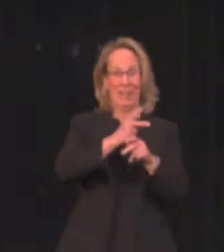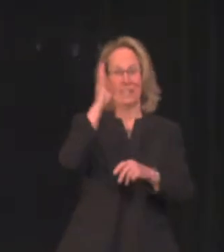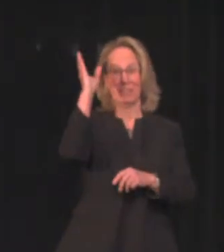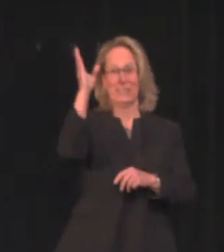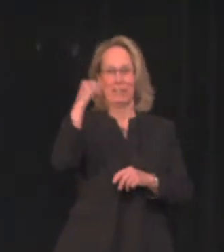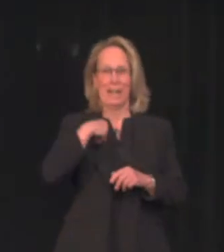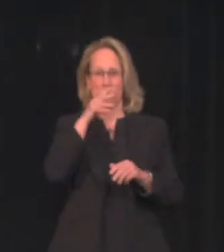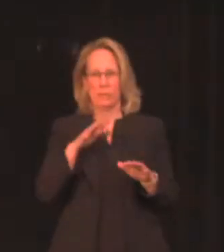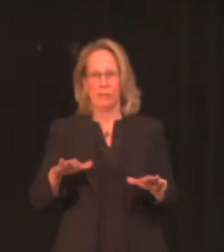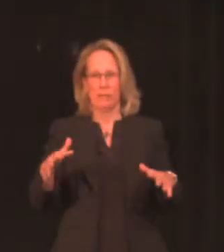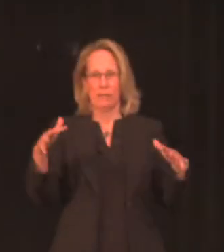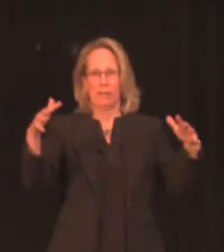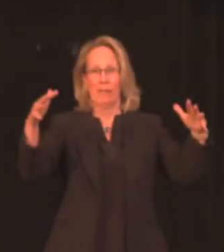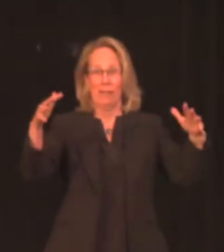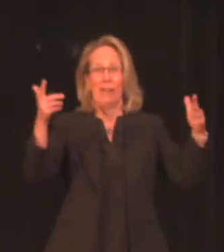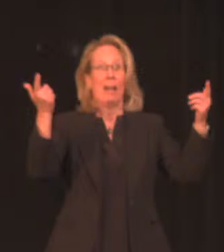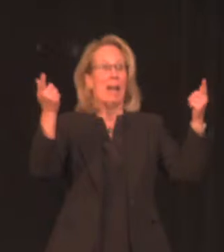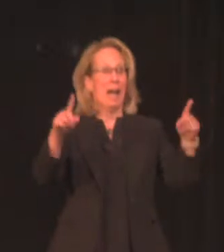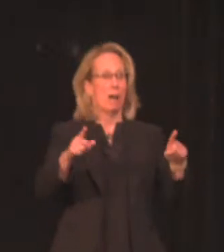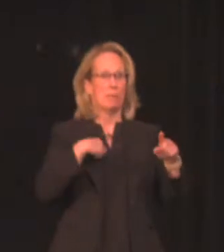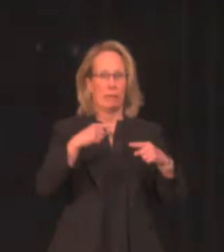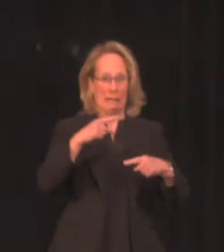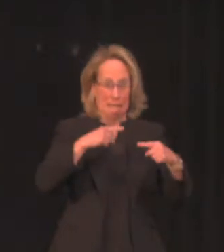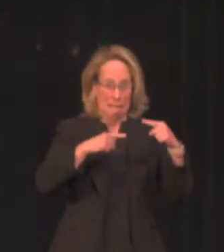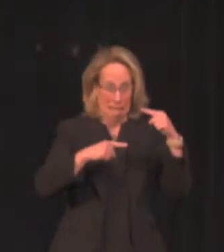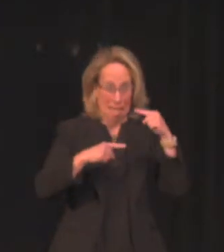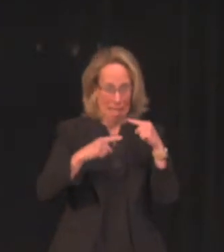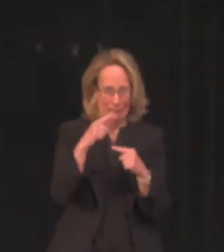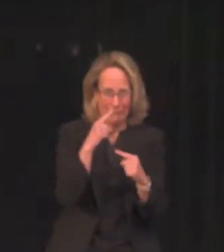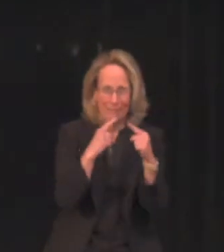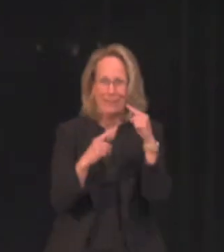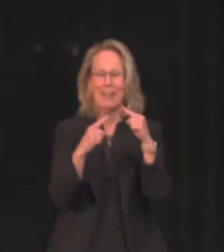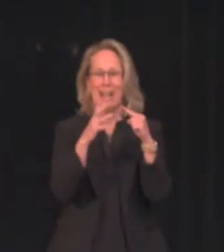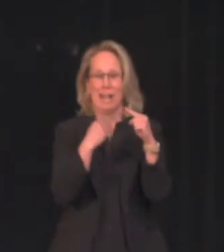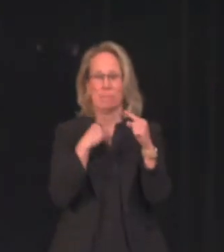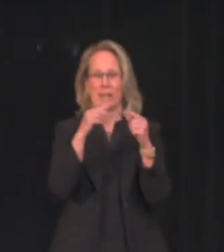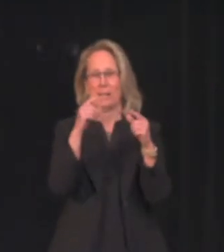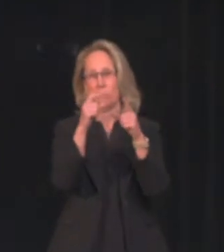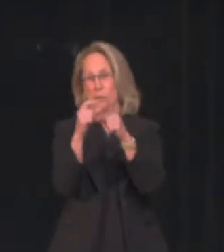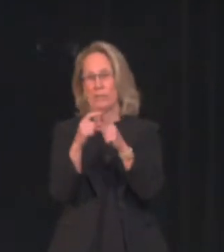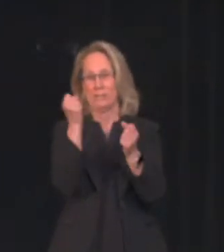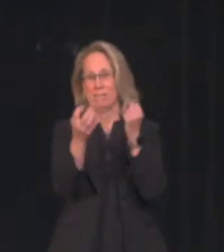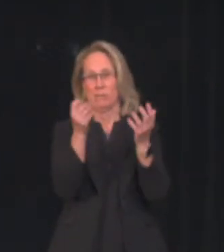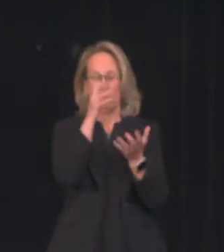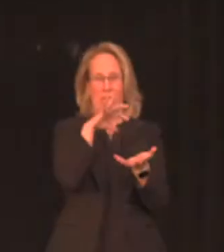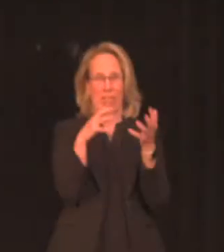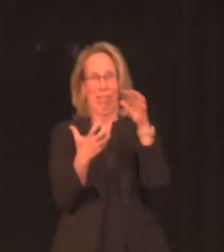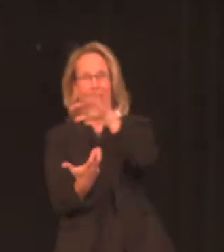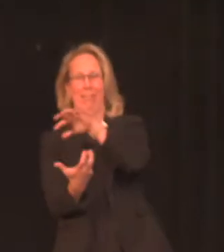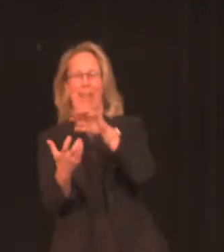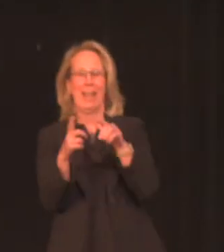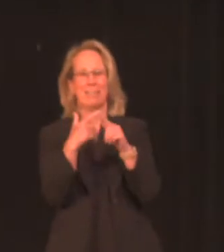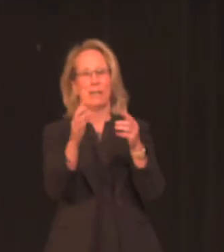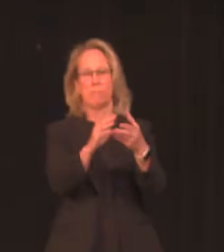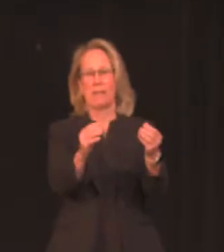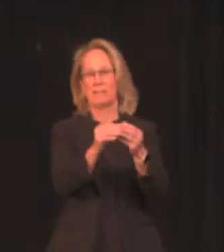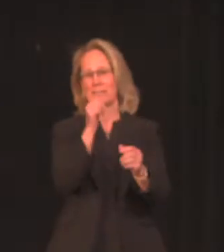nervous, and then my signing will start shaking like crickets, and my words will just jumble, and my message will not get across.